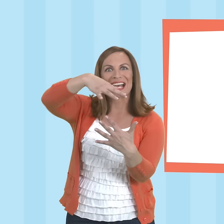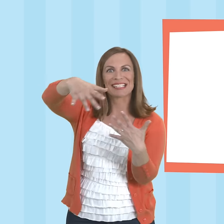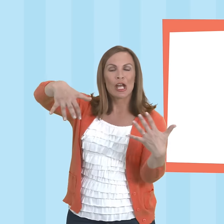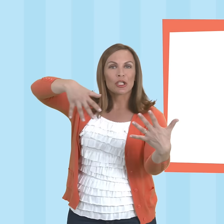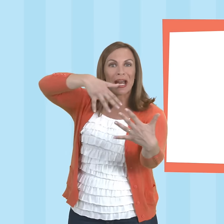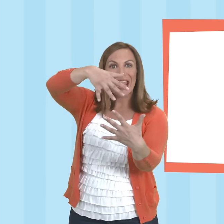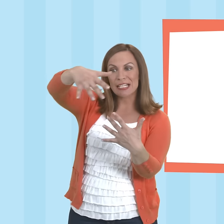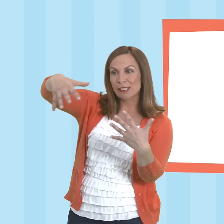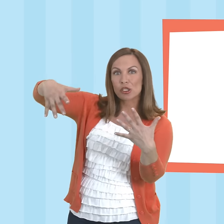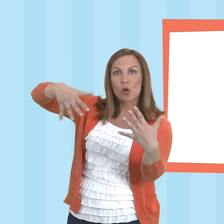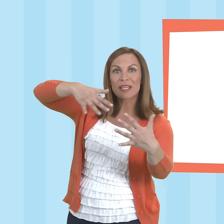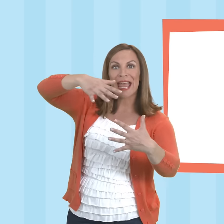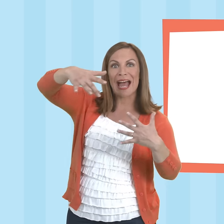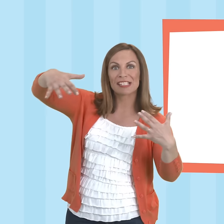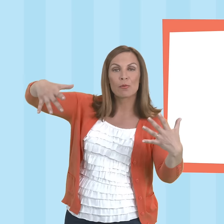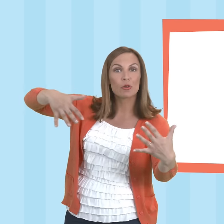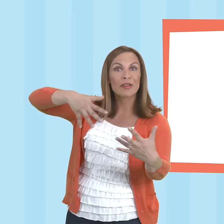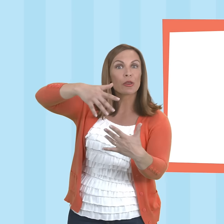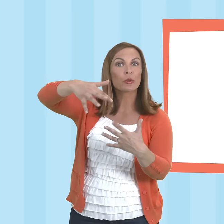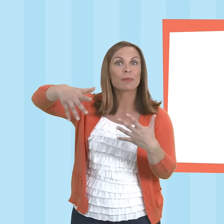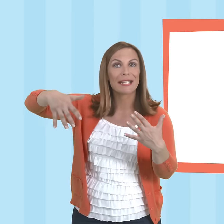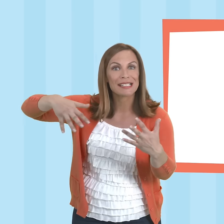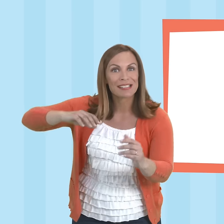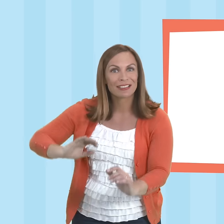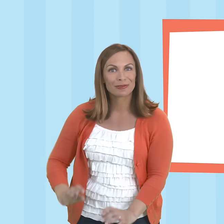Gas. Your hands show the gas moving through space.